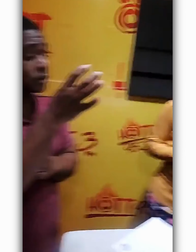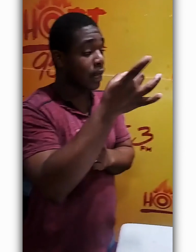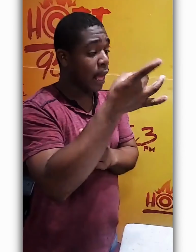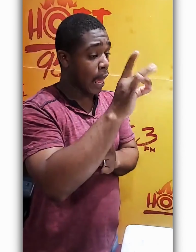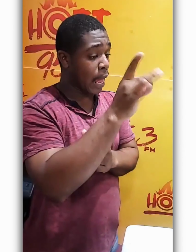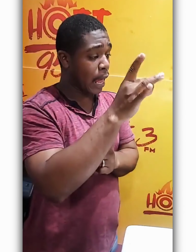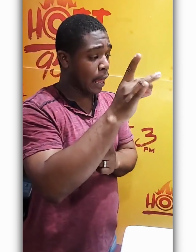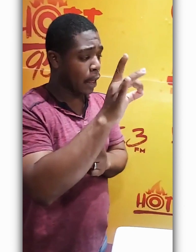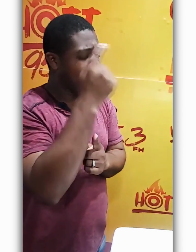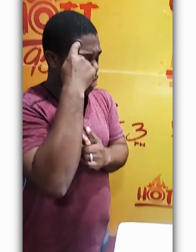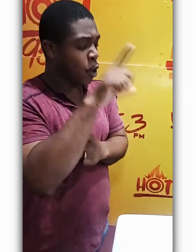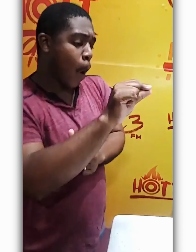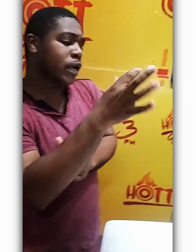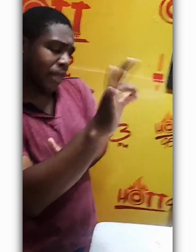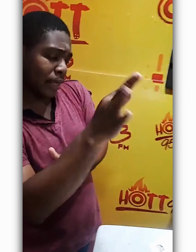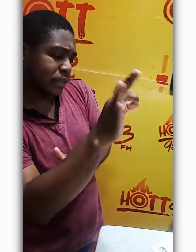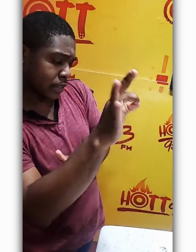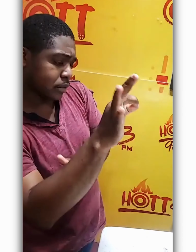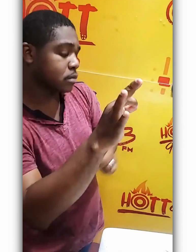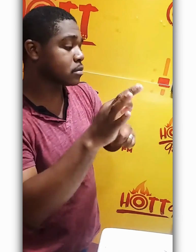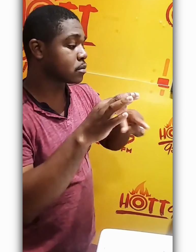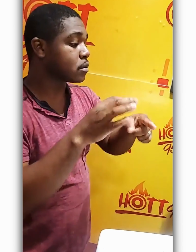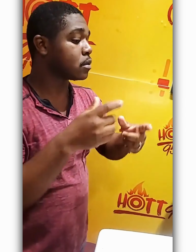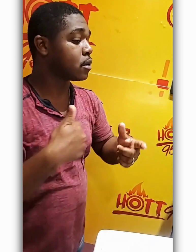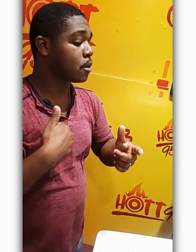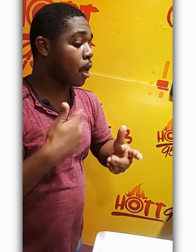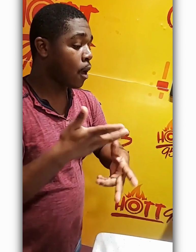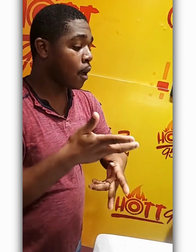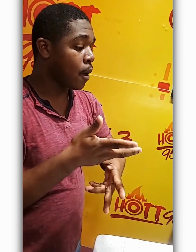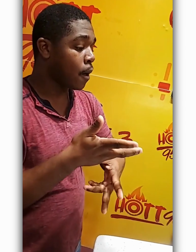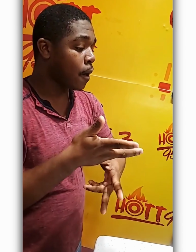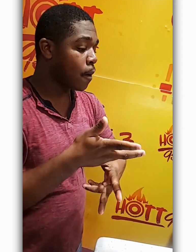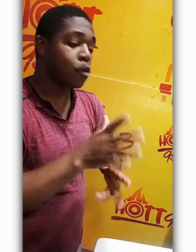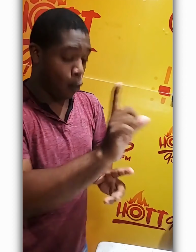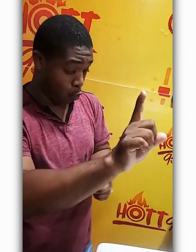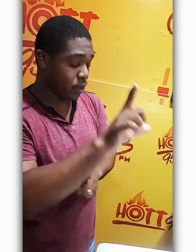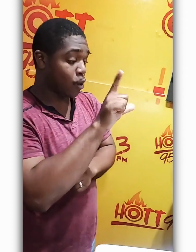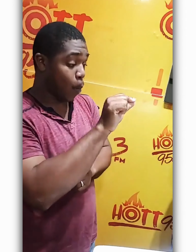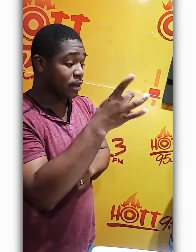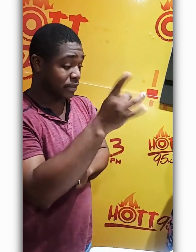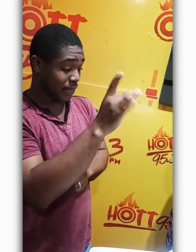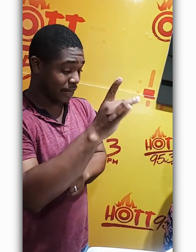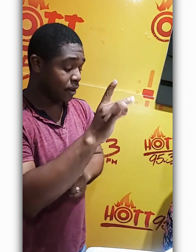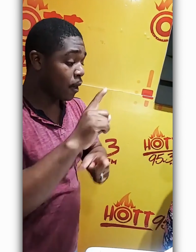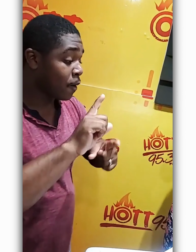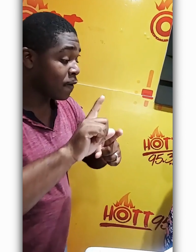using the cell phone to do videography, and then in about 2018,